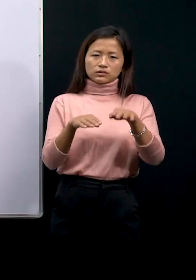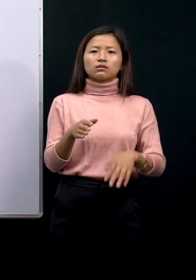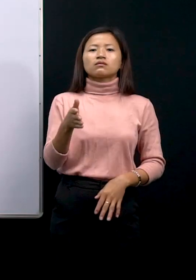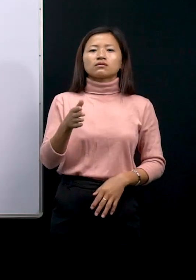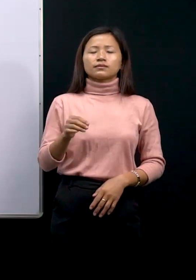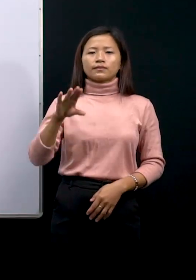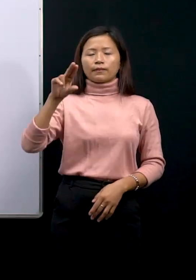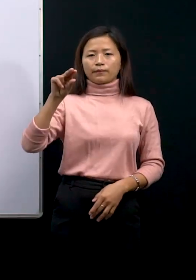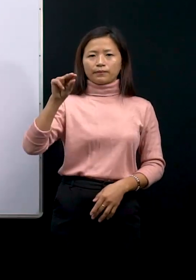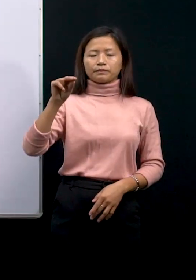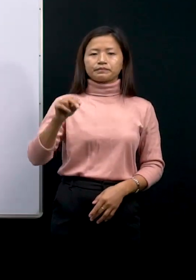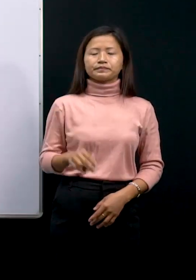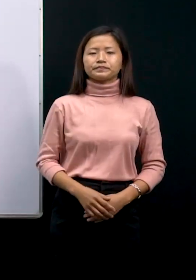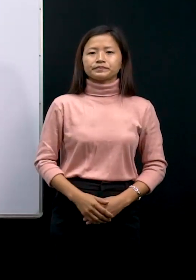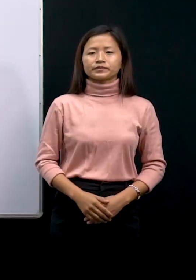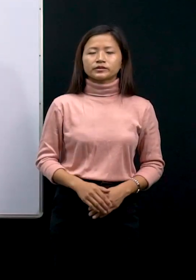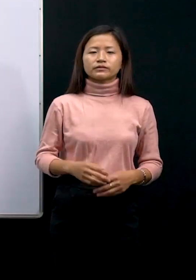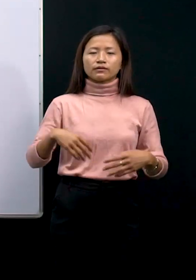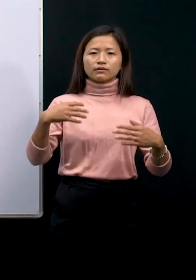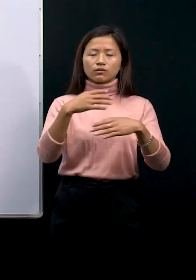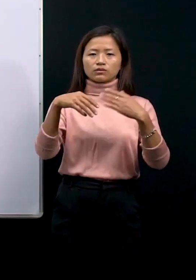Yes. Why? Tangents, right?